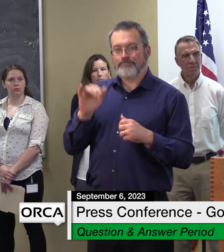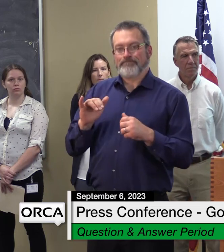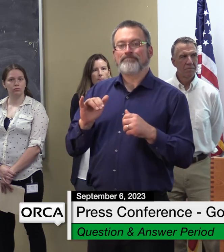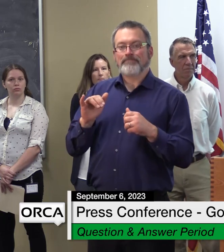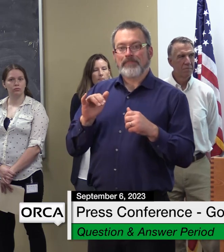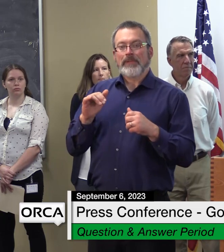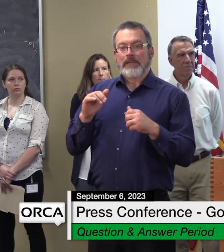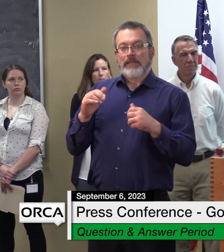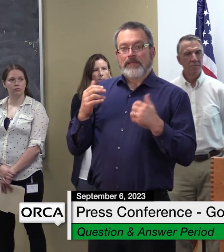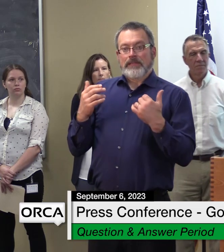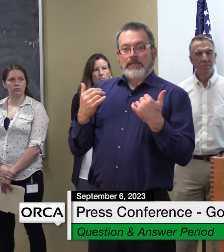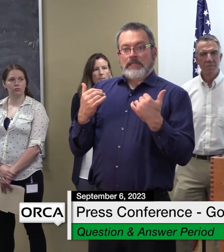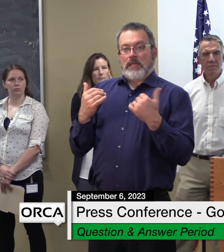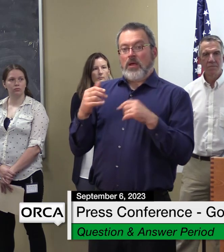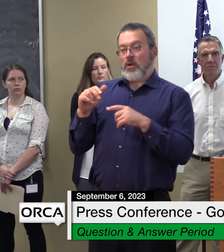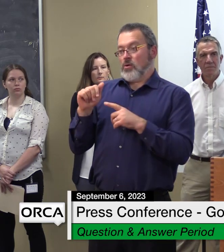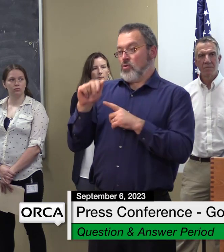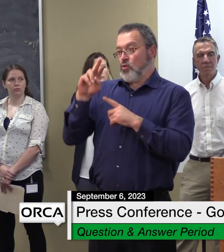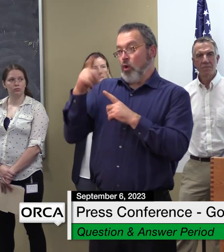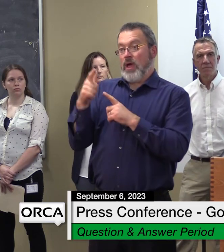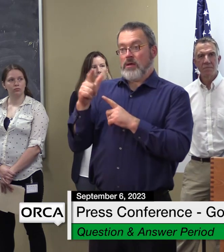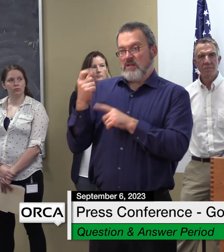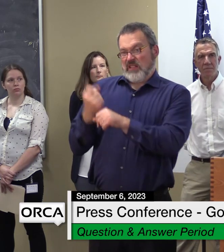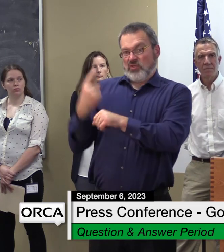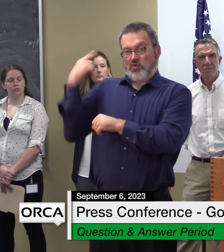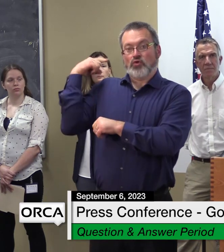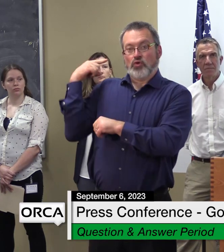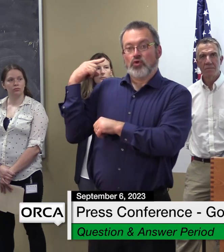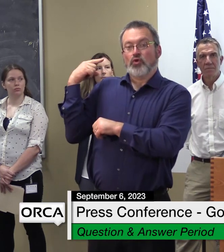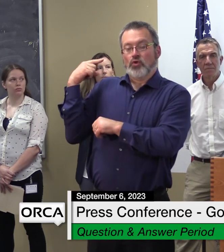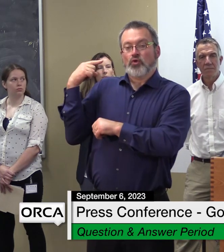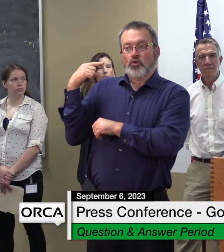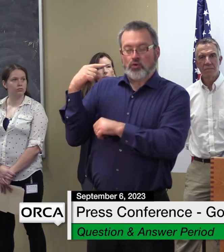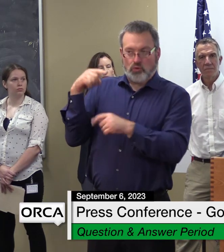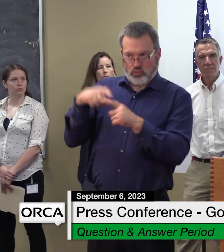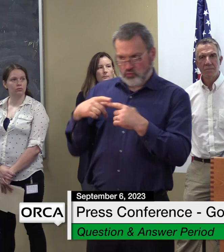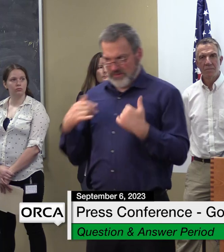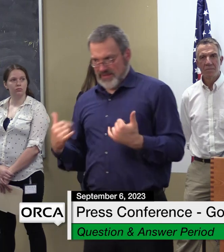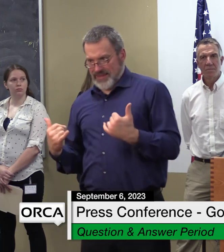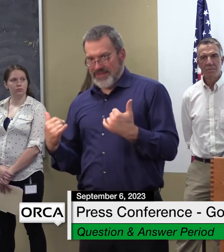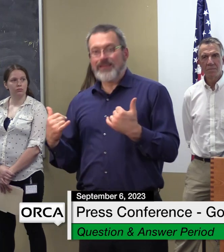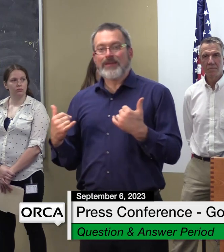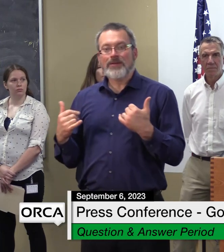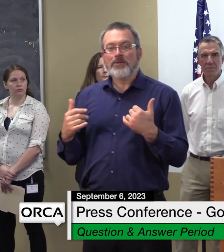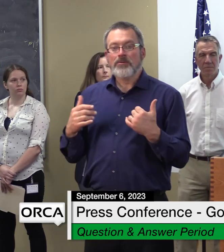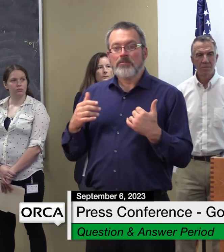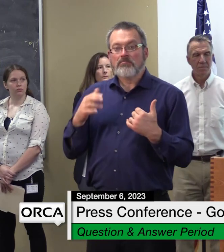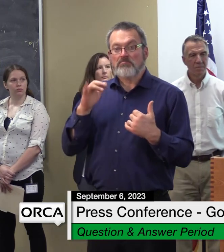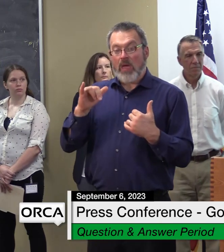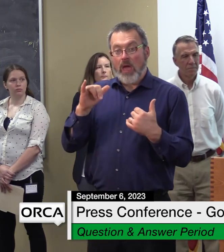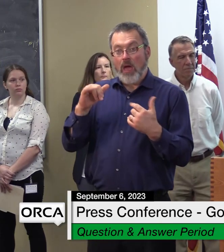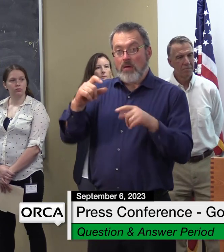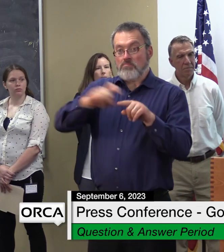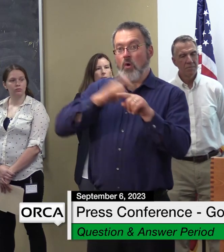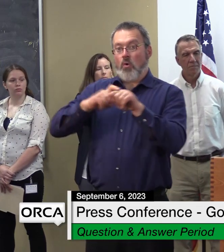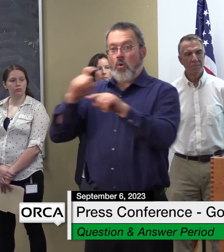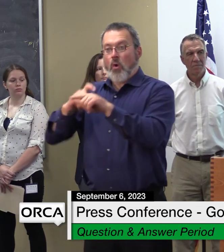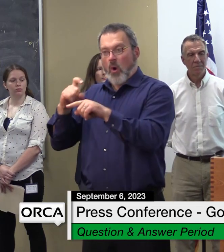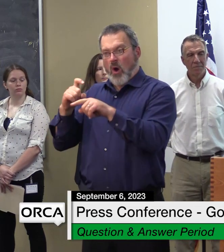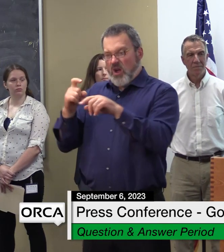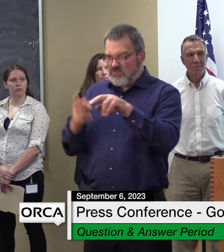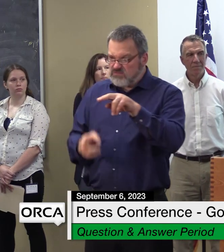month of 988 data for call volume, we've seen over 30%